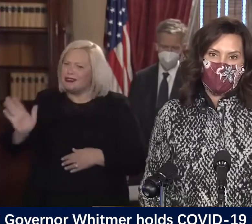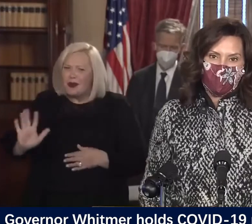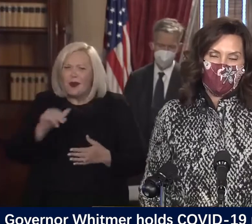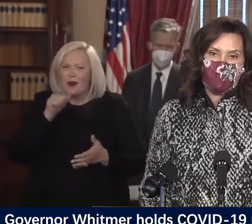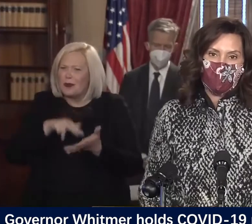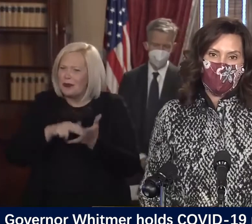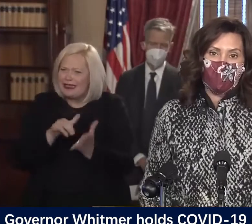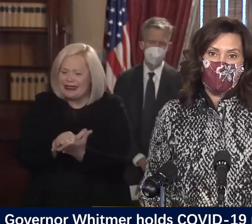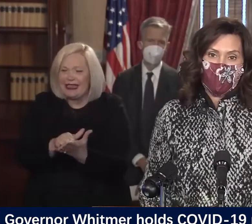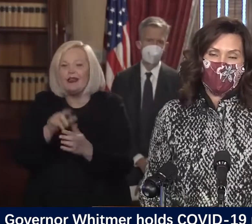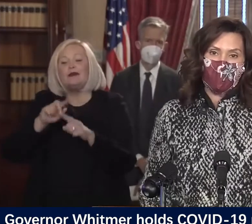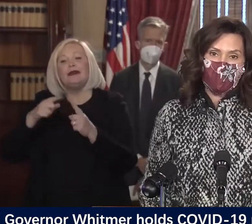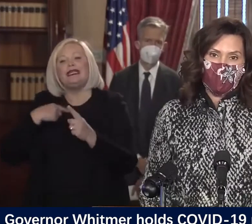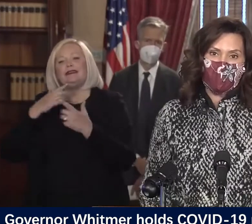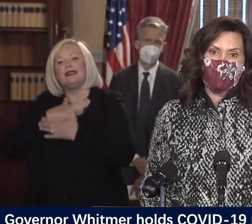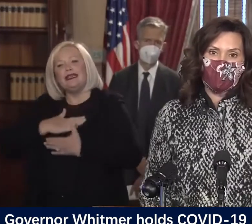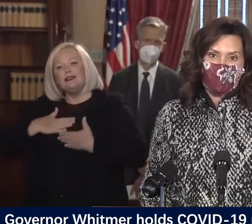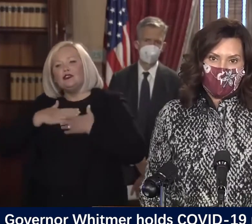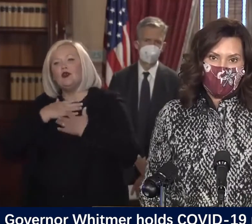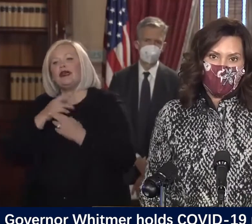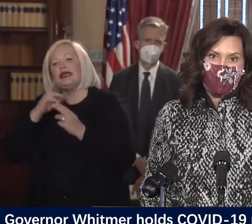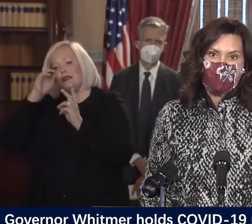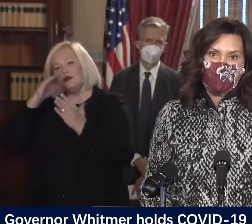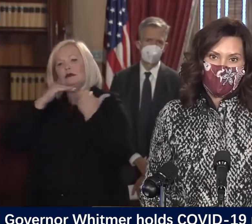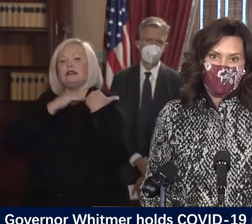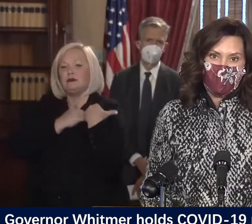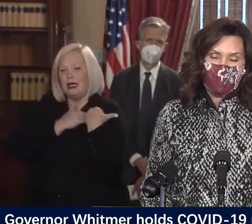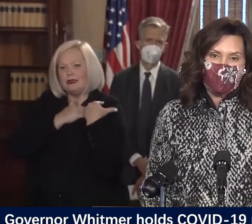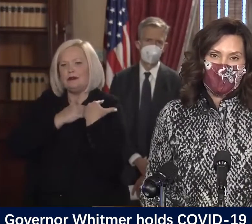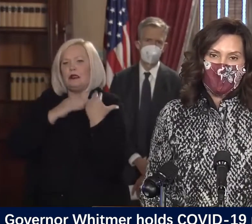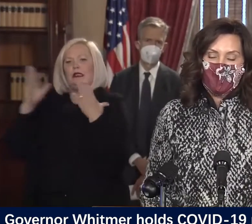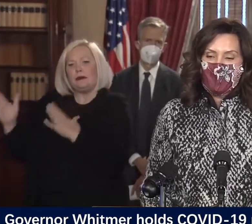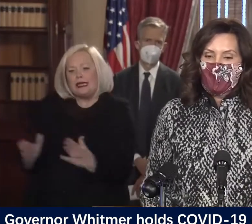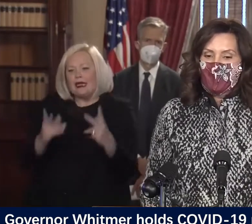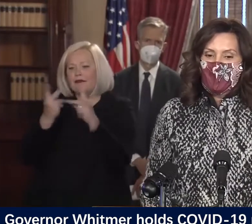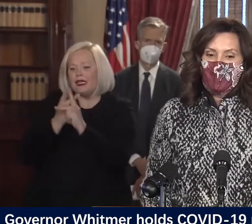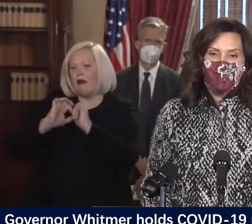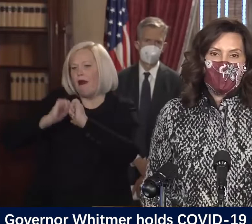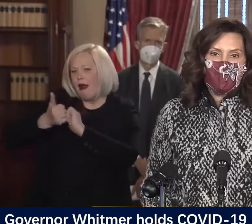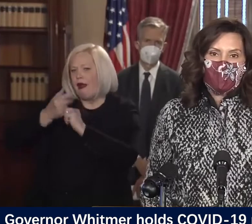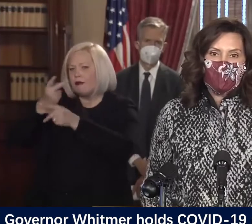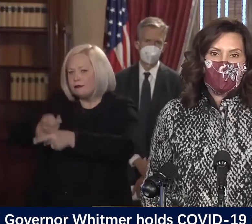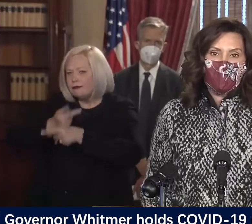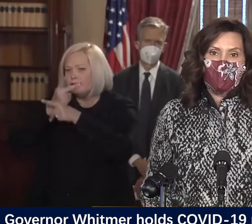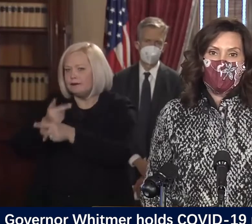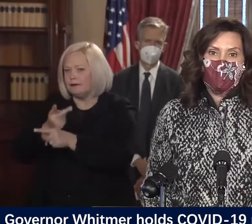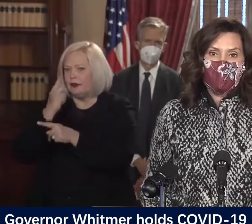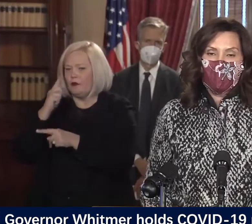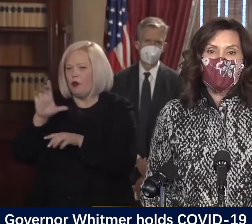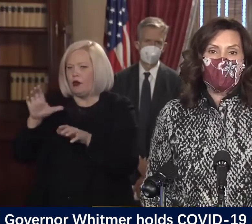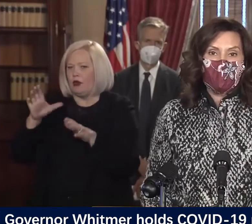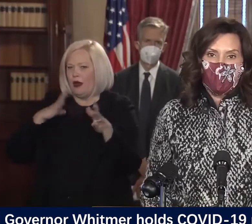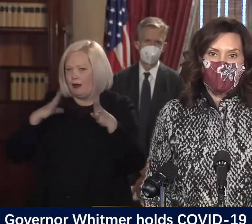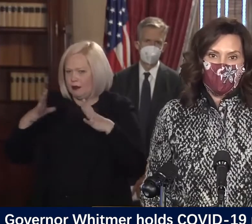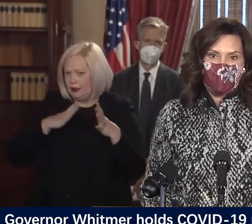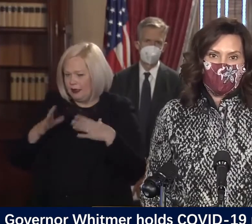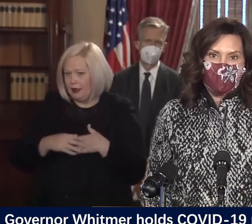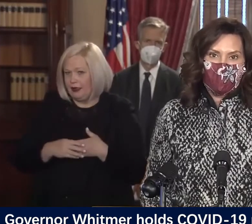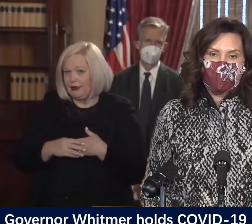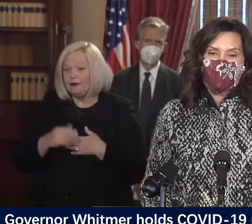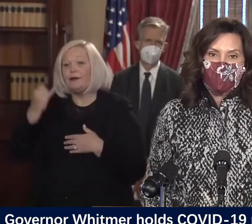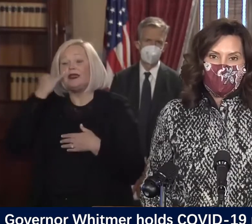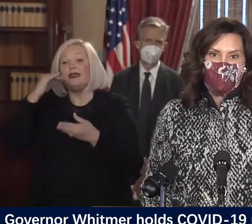celebrate in a responsible way and we make our plan now to do that. If our numbers come down a good